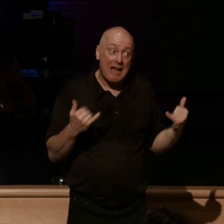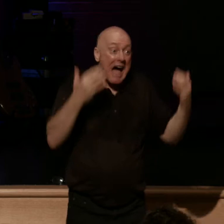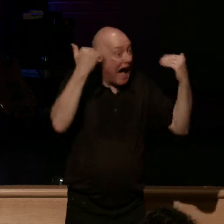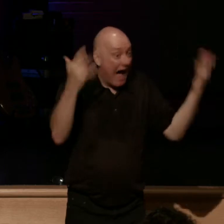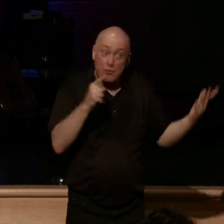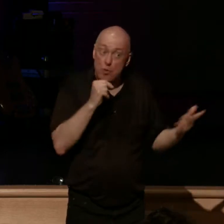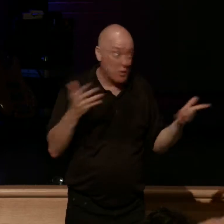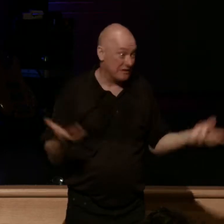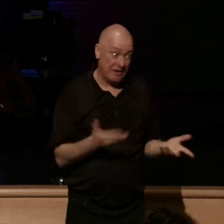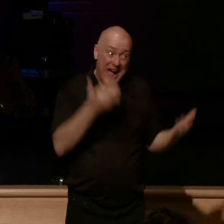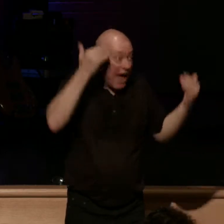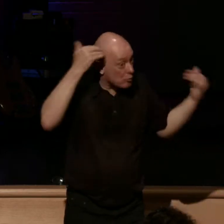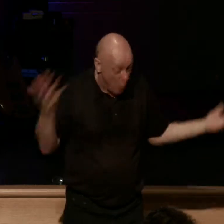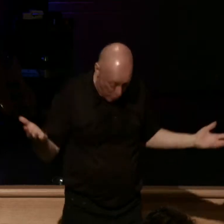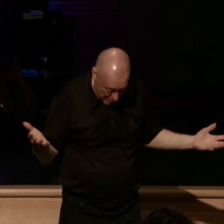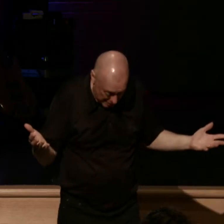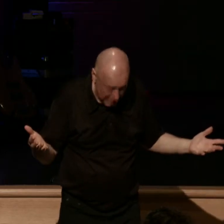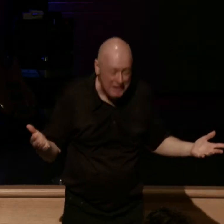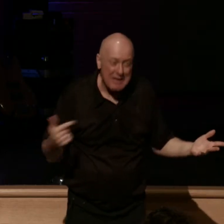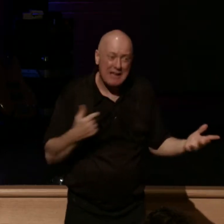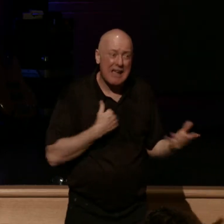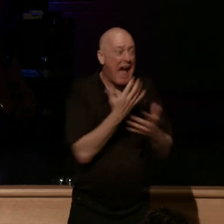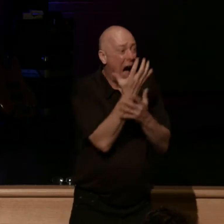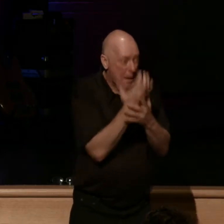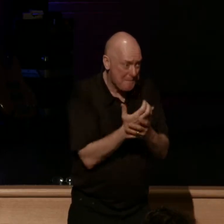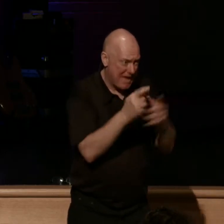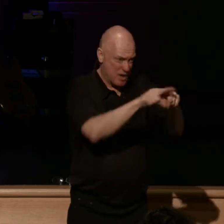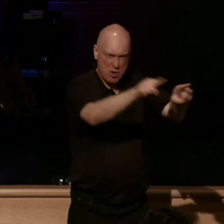here. But I beg you,